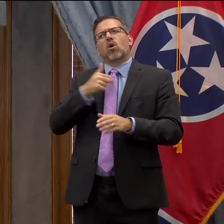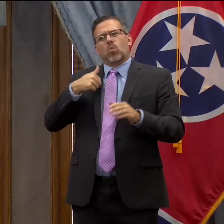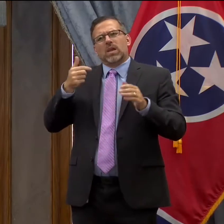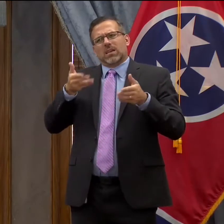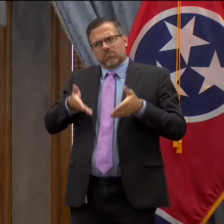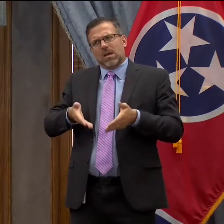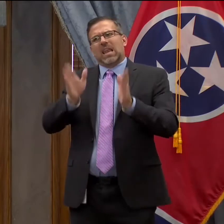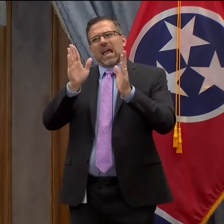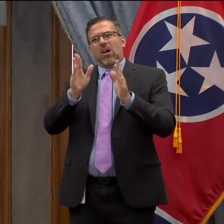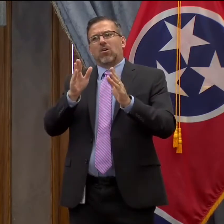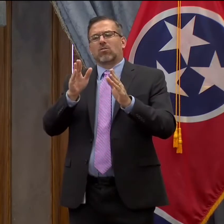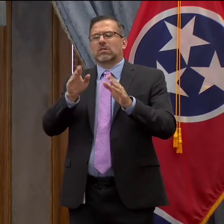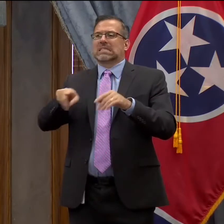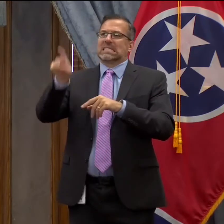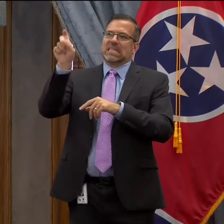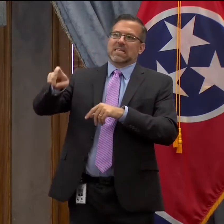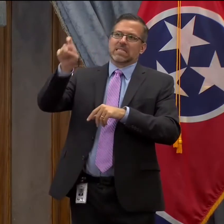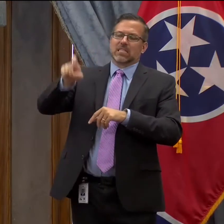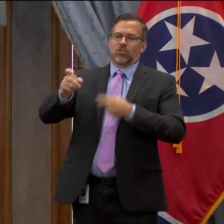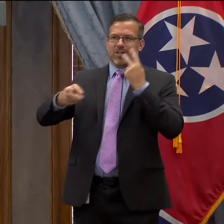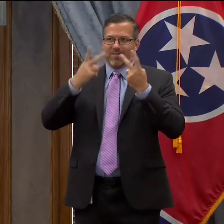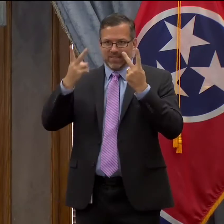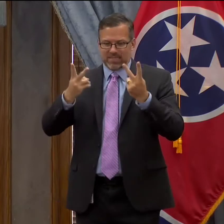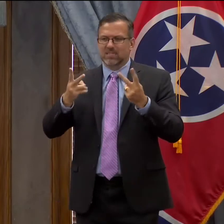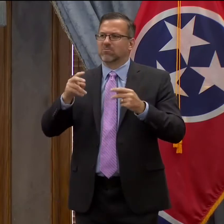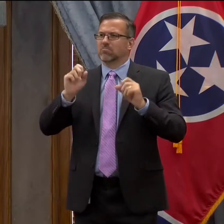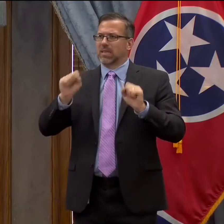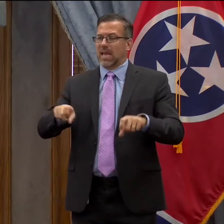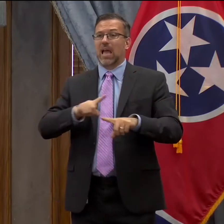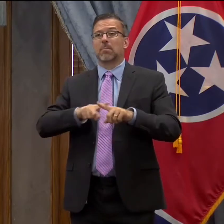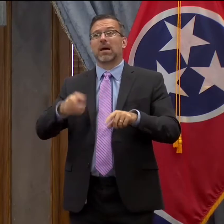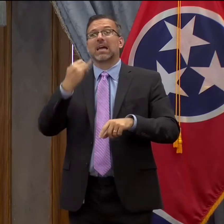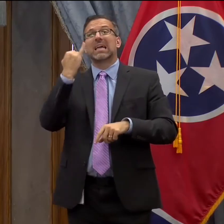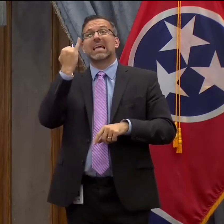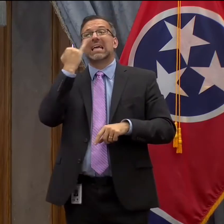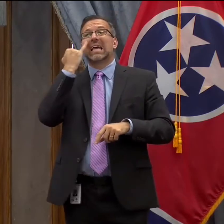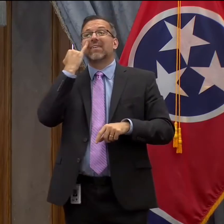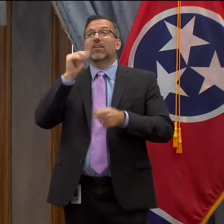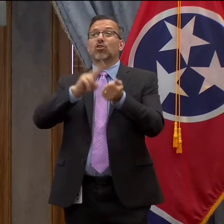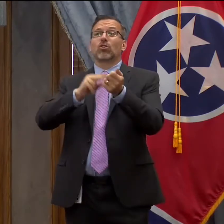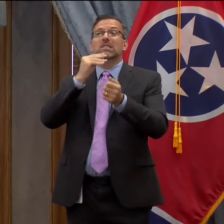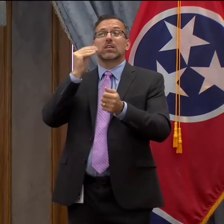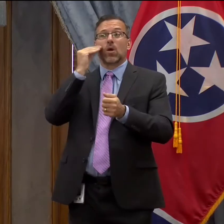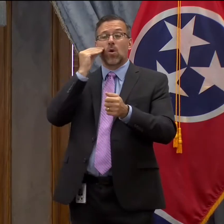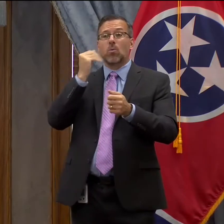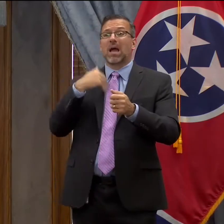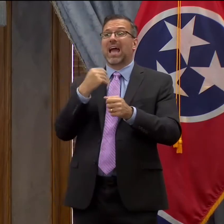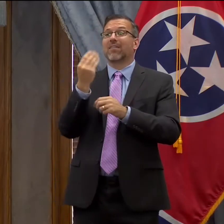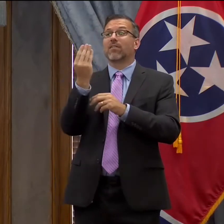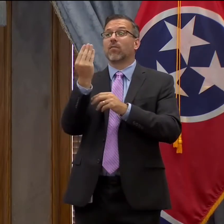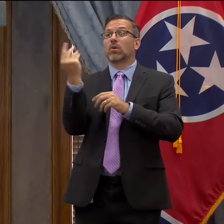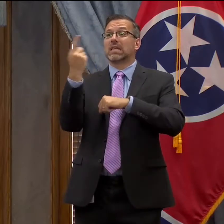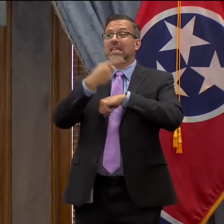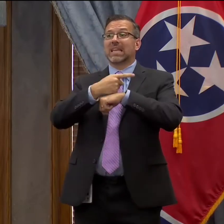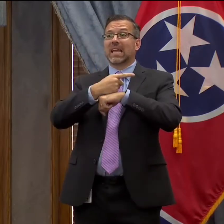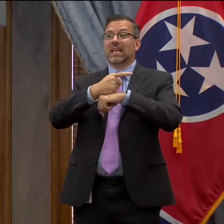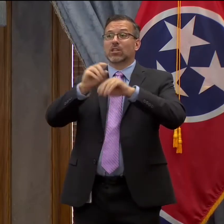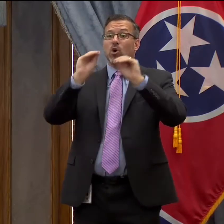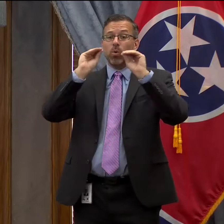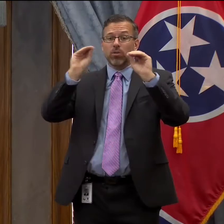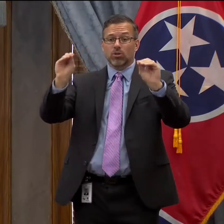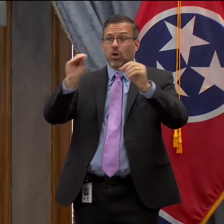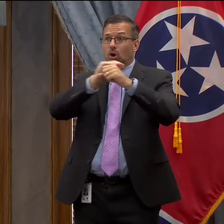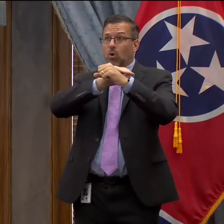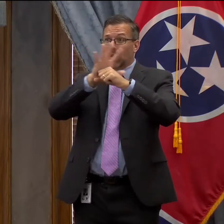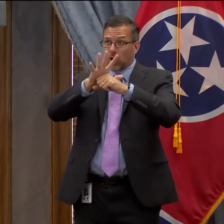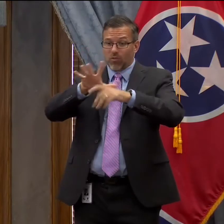allowed, facilities who have gone at least 14 days with no new cases in residents or staff will immediately be allowed